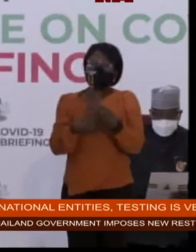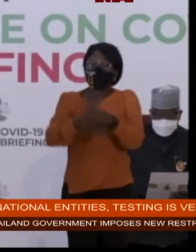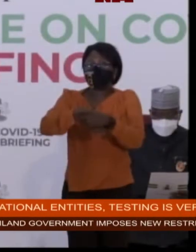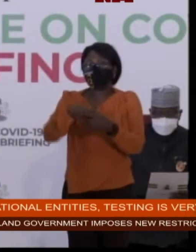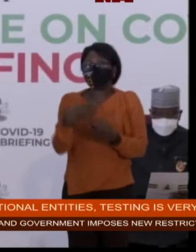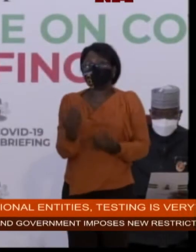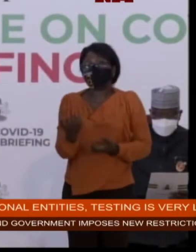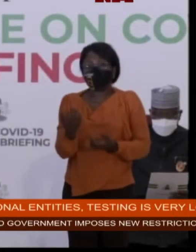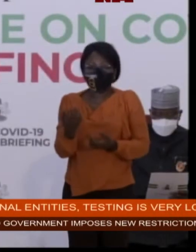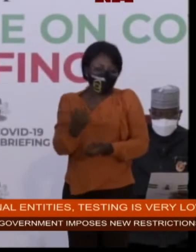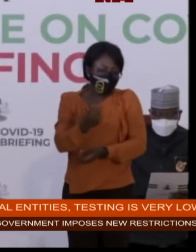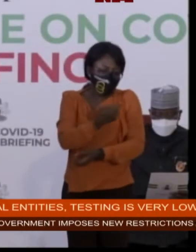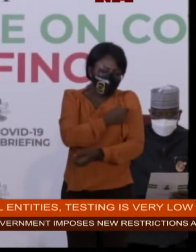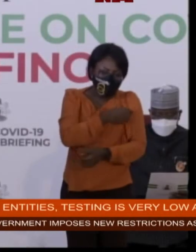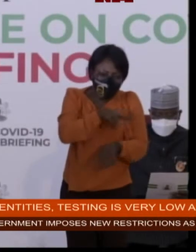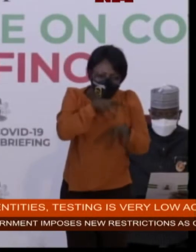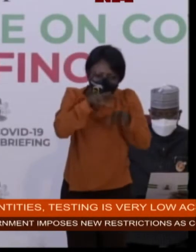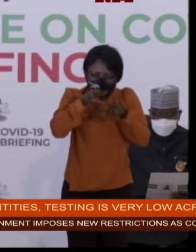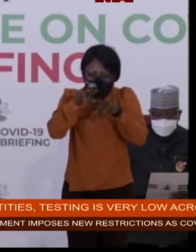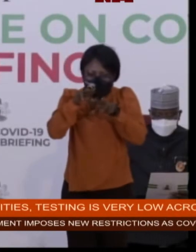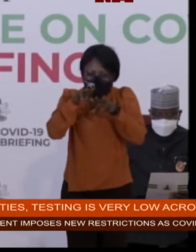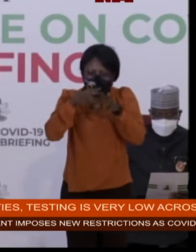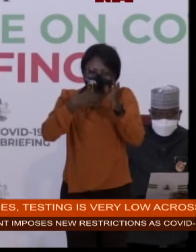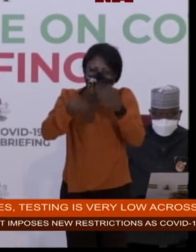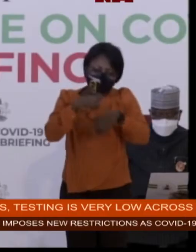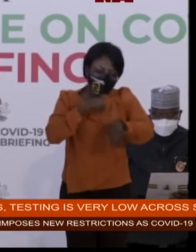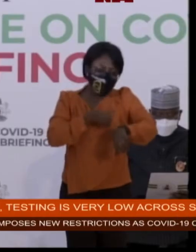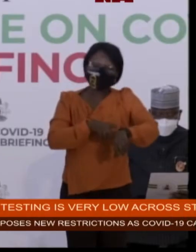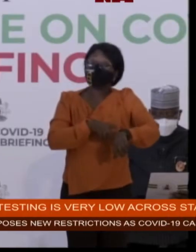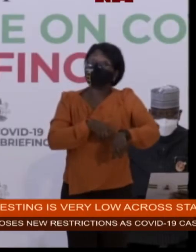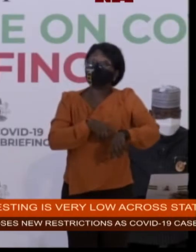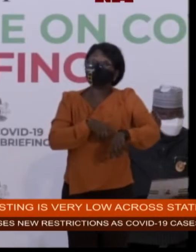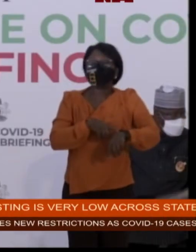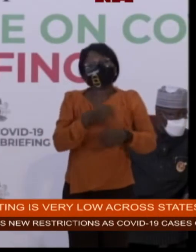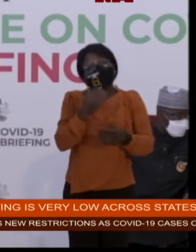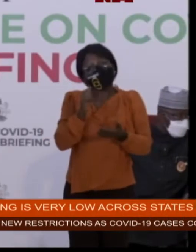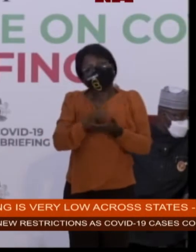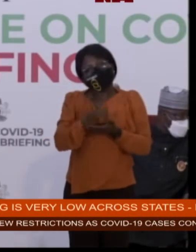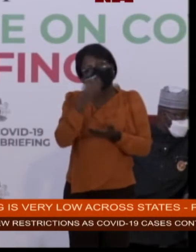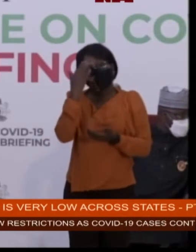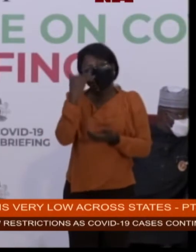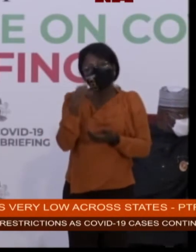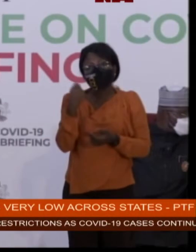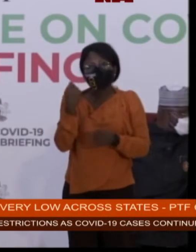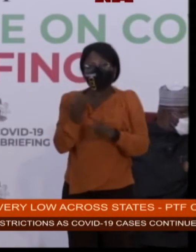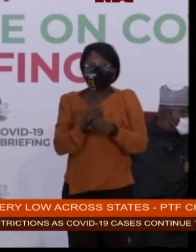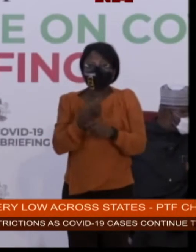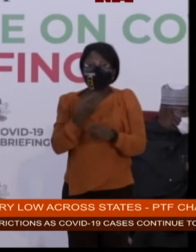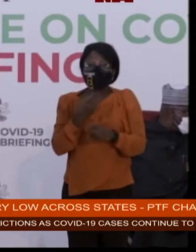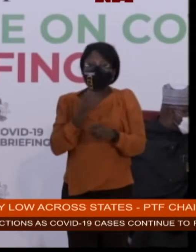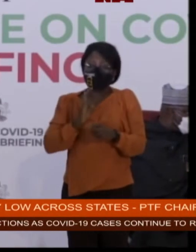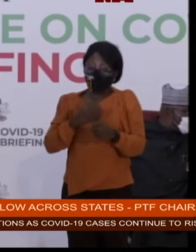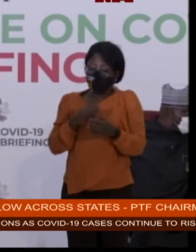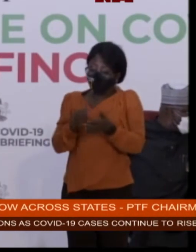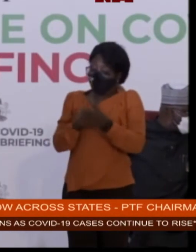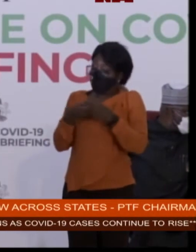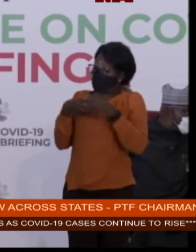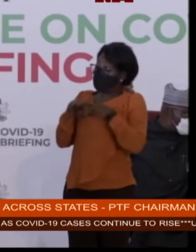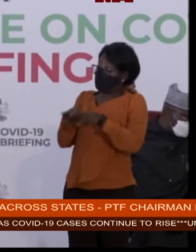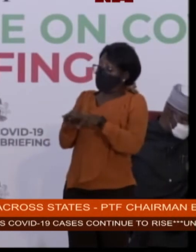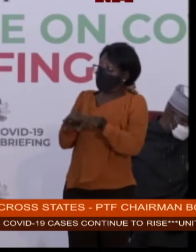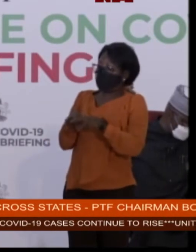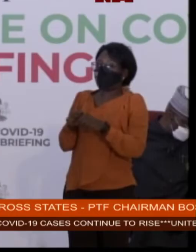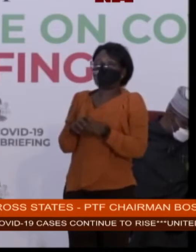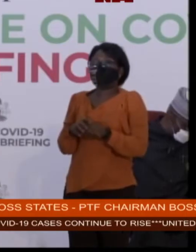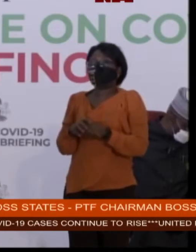giving out the vaccine and monitoring them over a period of time. So that is why for the respective countries where the